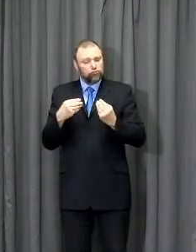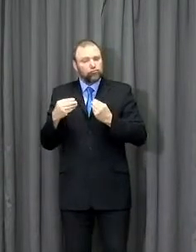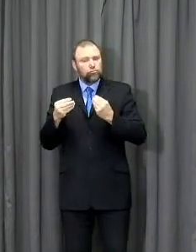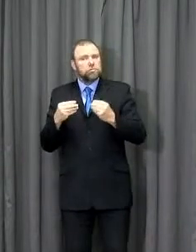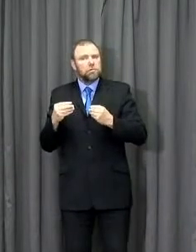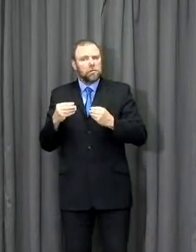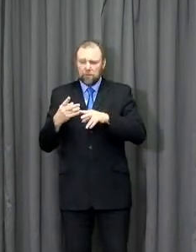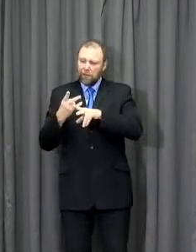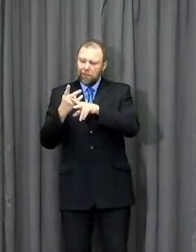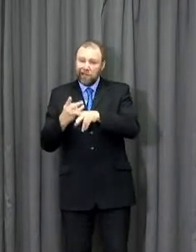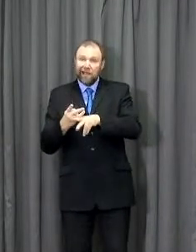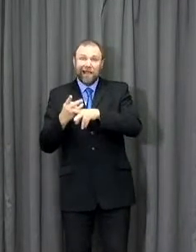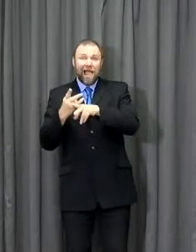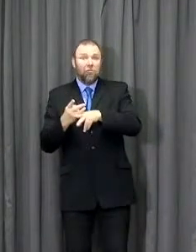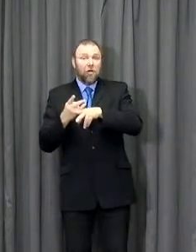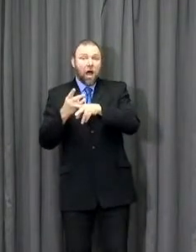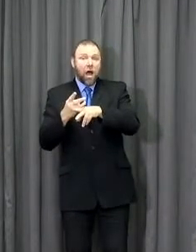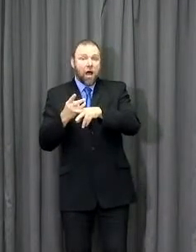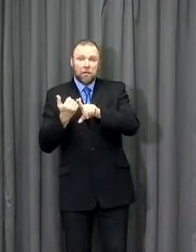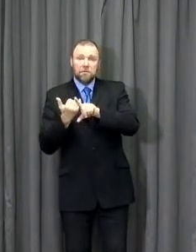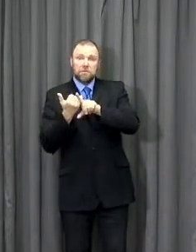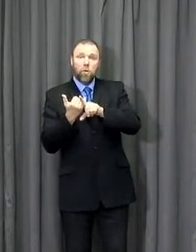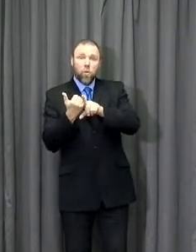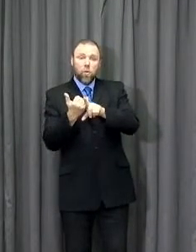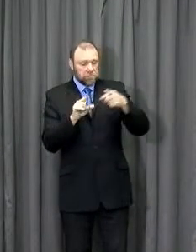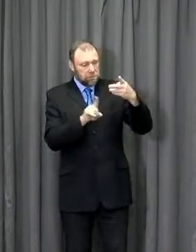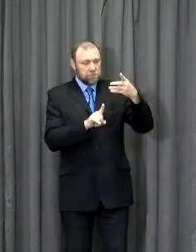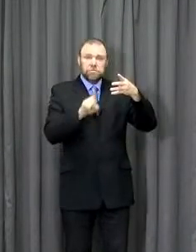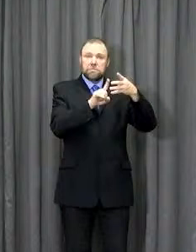supporting people who would otherwise